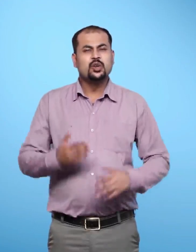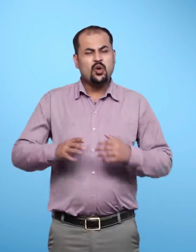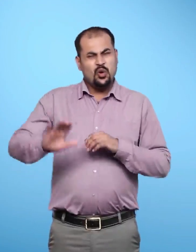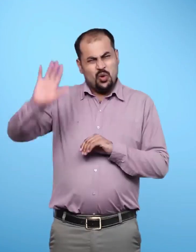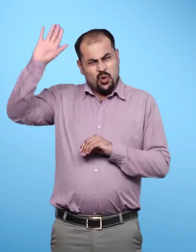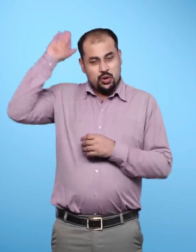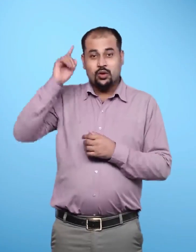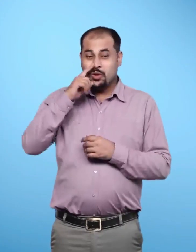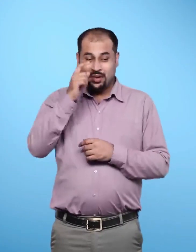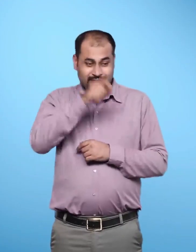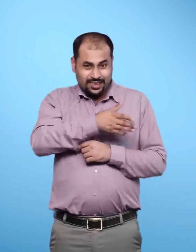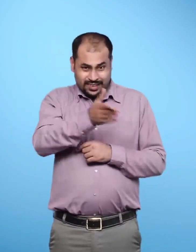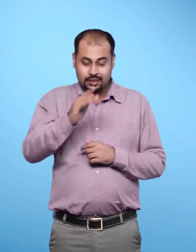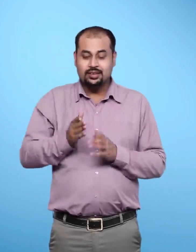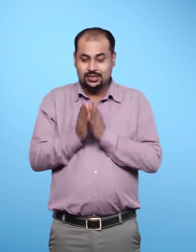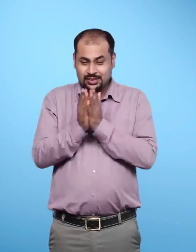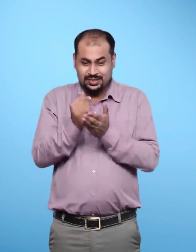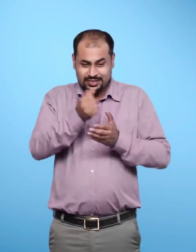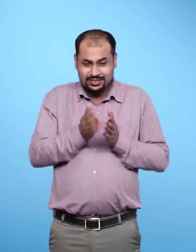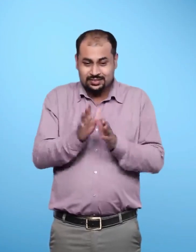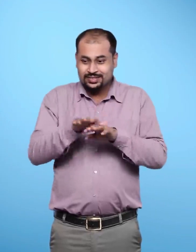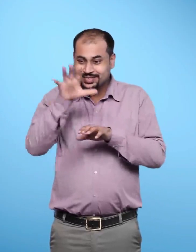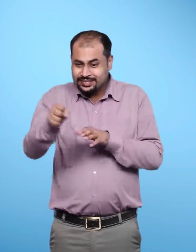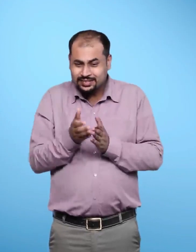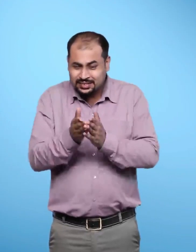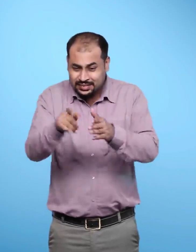Earlier, women did not go on the boat to fish.